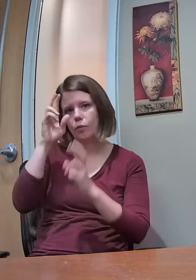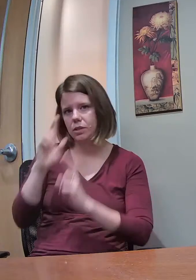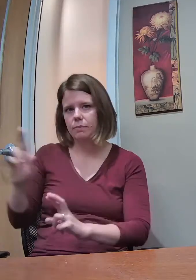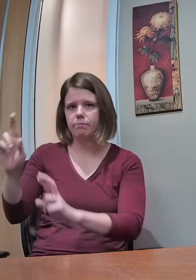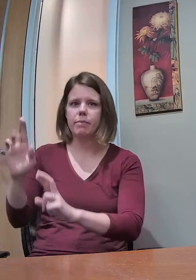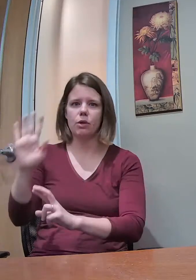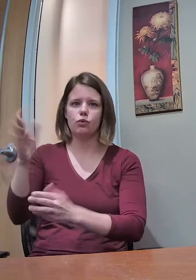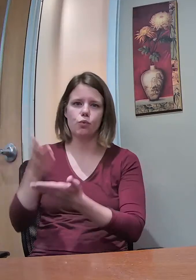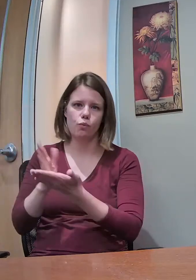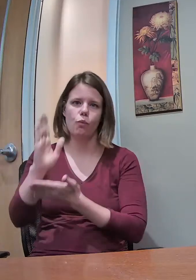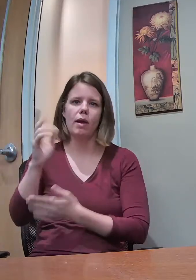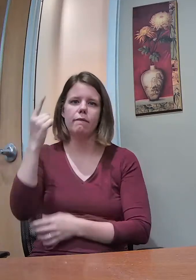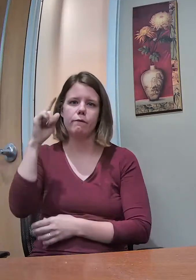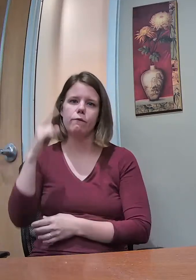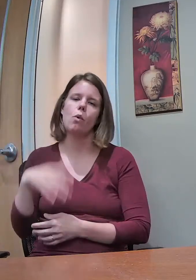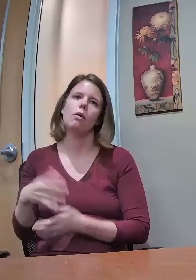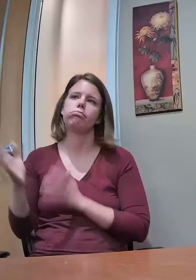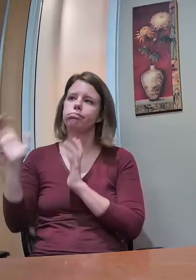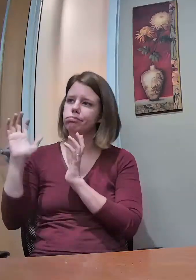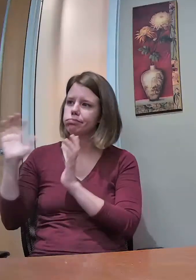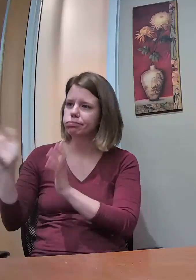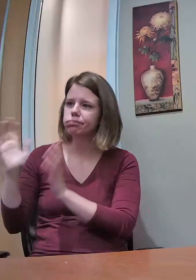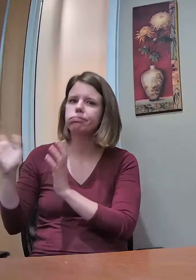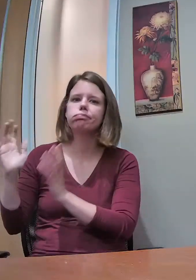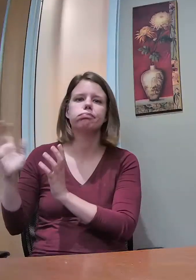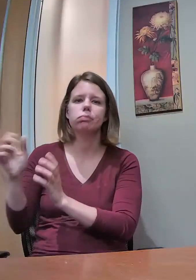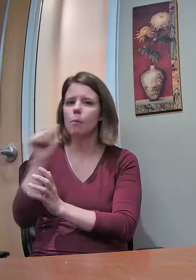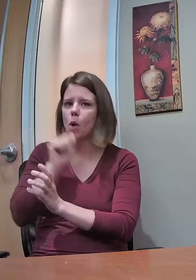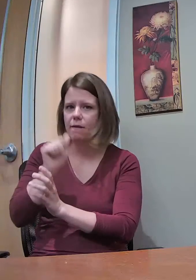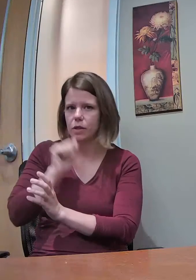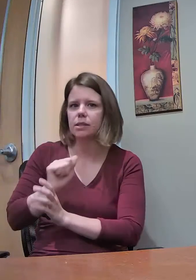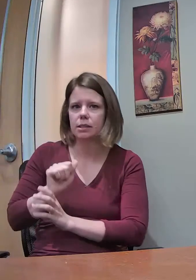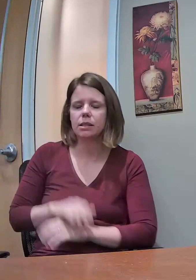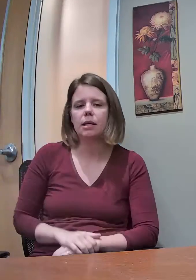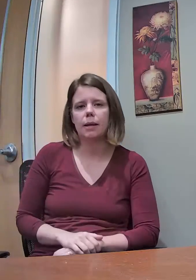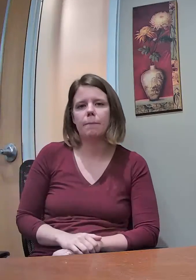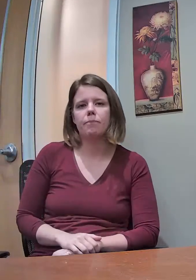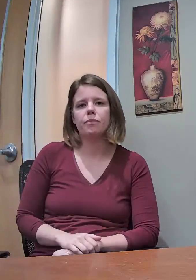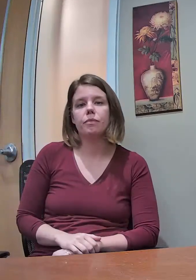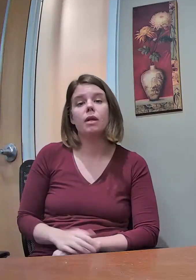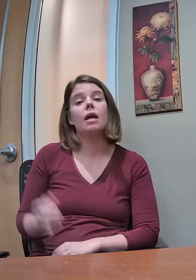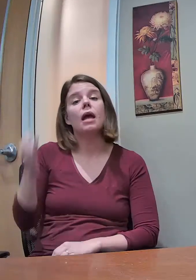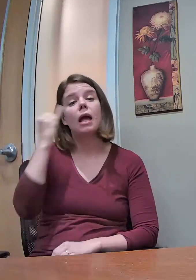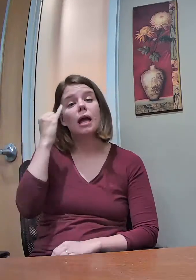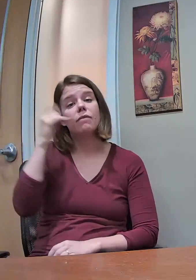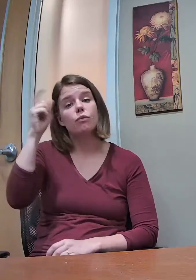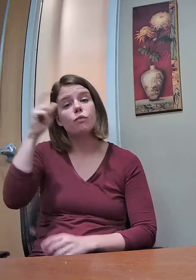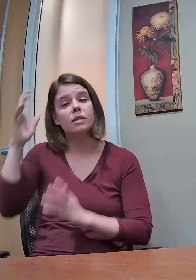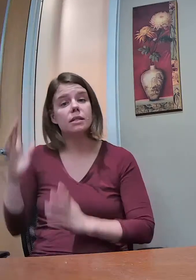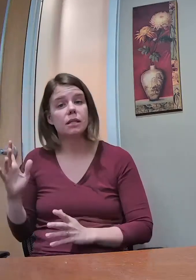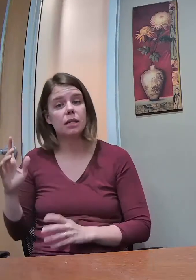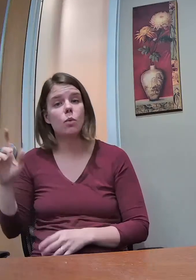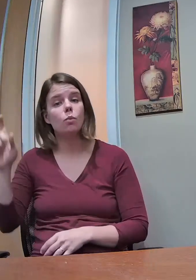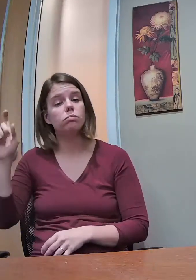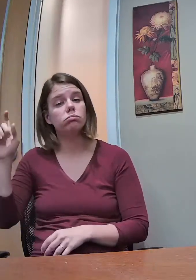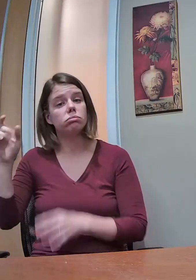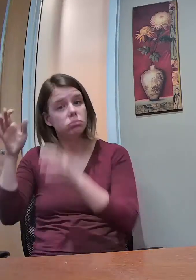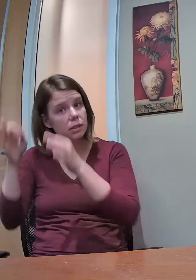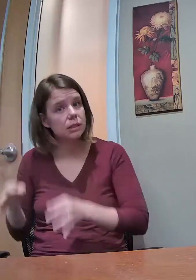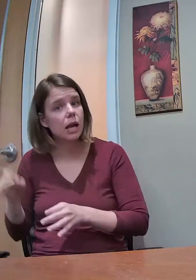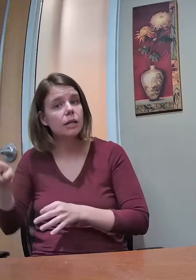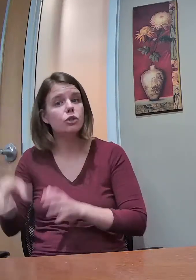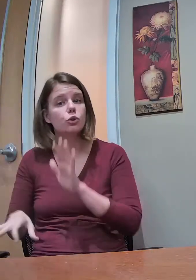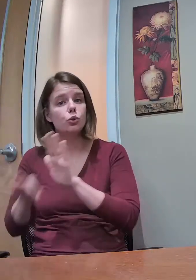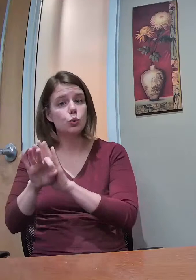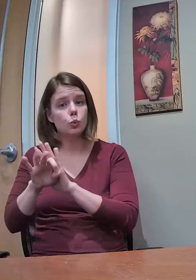communicate in confidence, receive the visitor of their choice, and consult in private with any person without